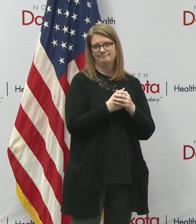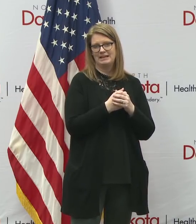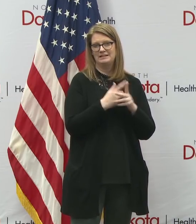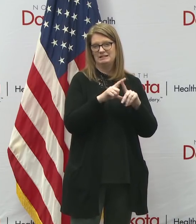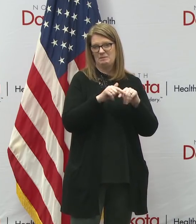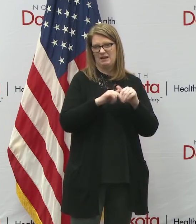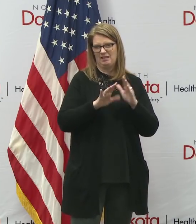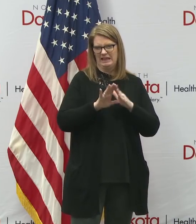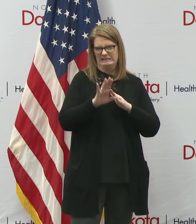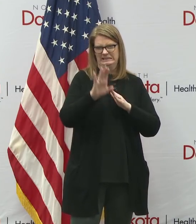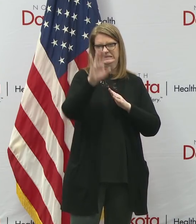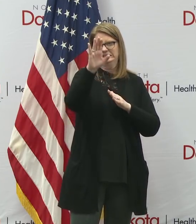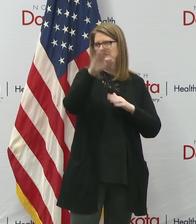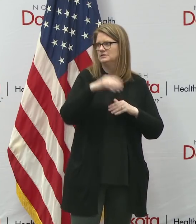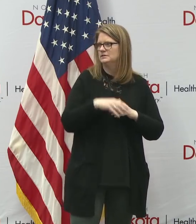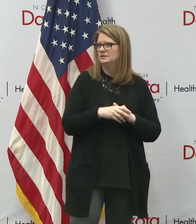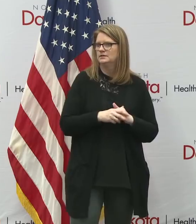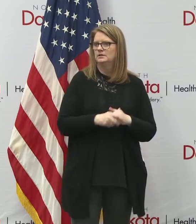is.